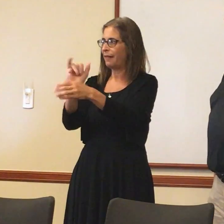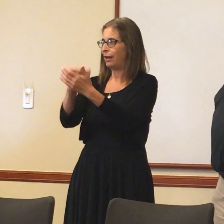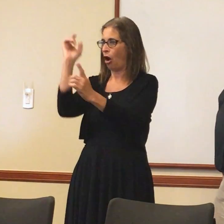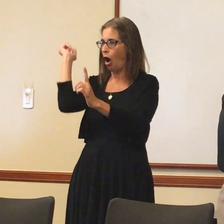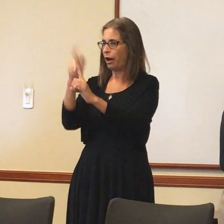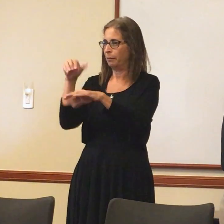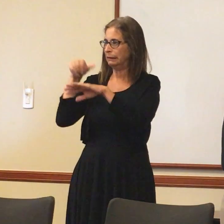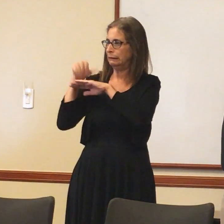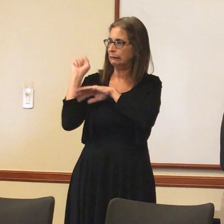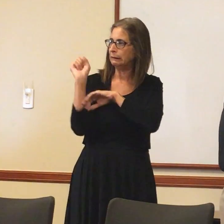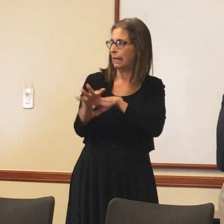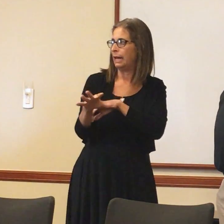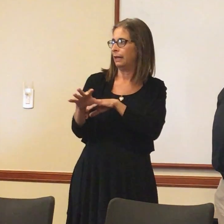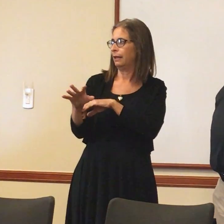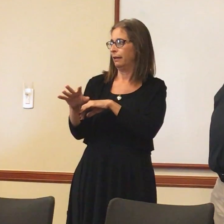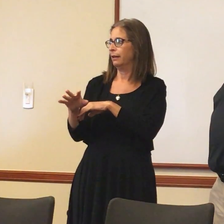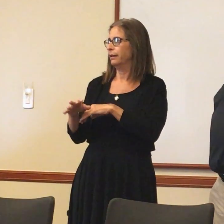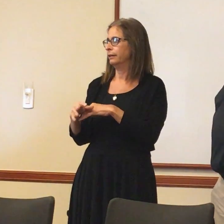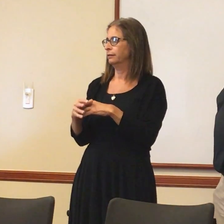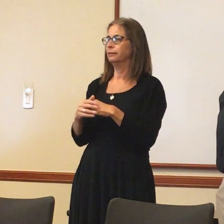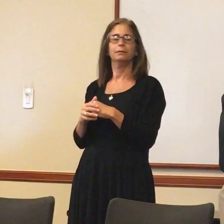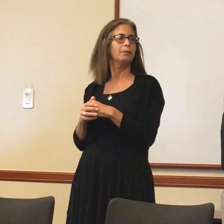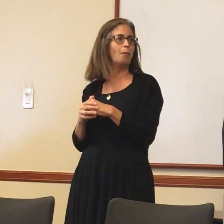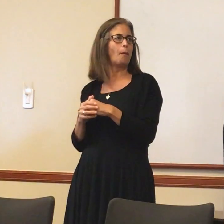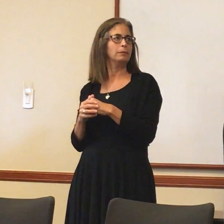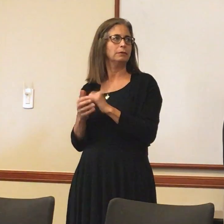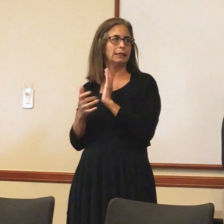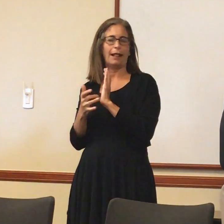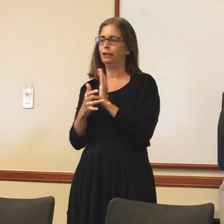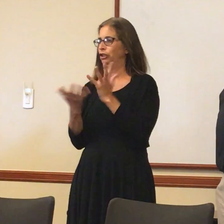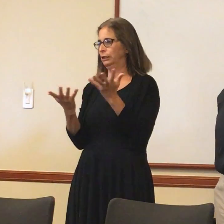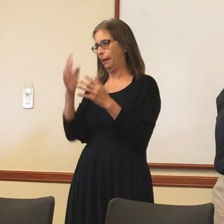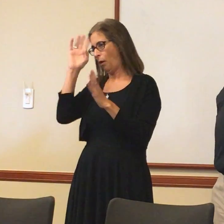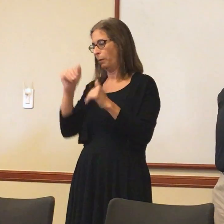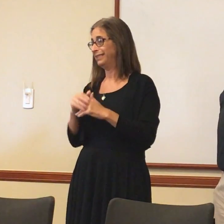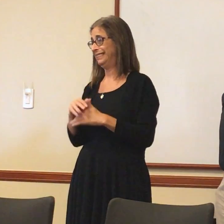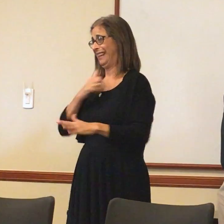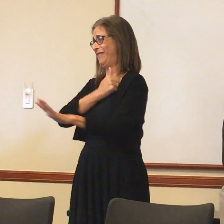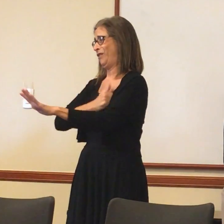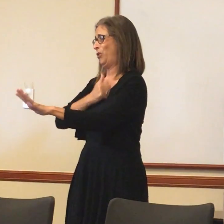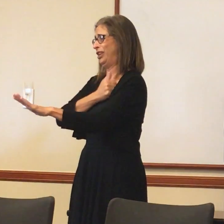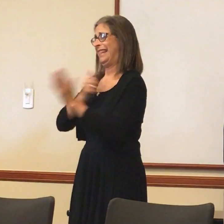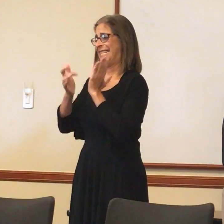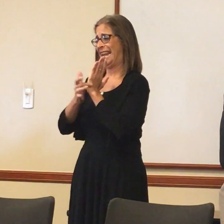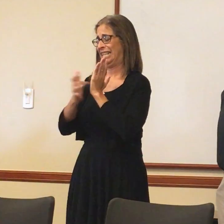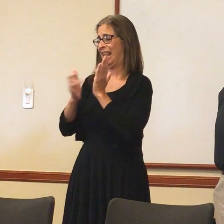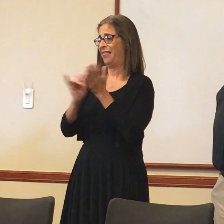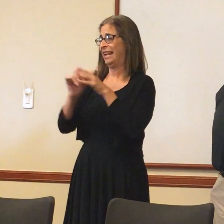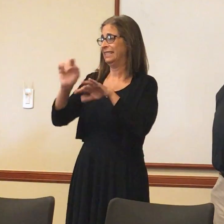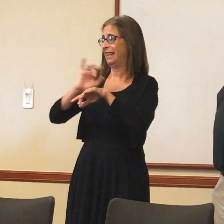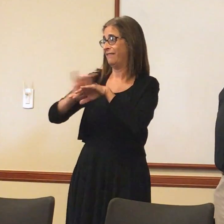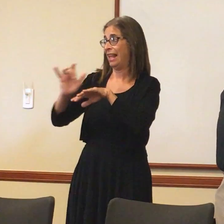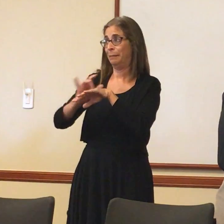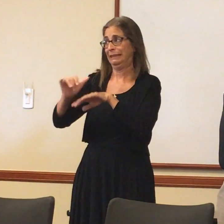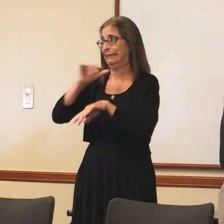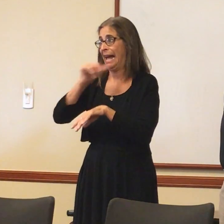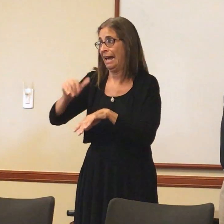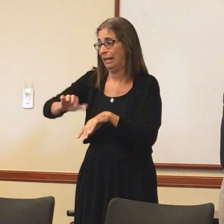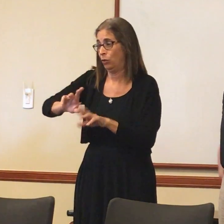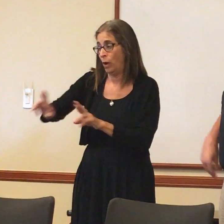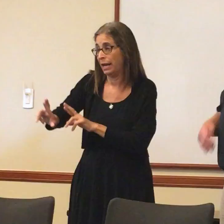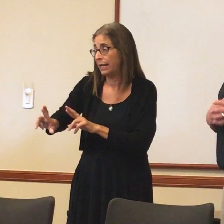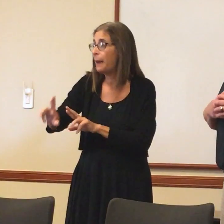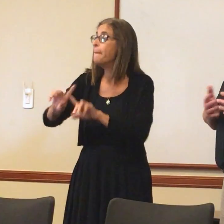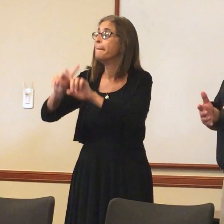automatically will send it to me. I wish my phone had some type of capability like that. Unfortunately, the technology that's available to us right now isn't, I mean,